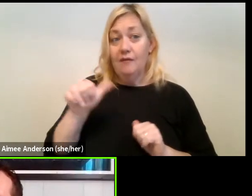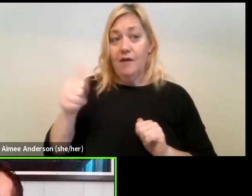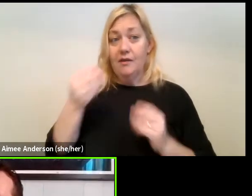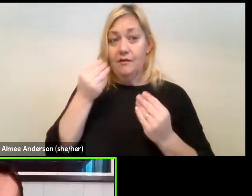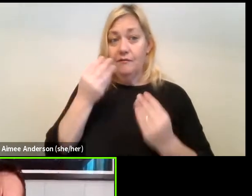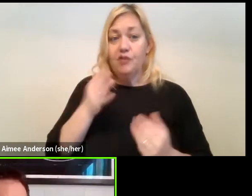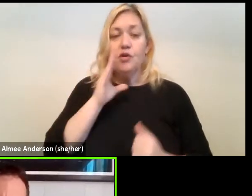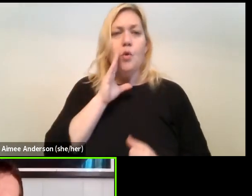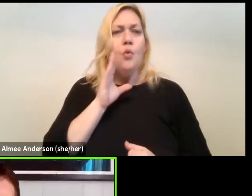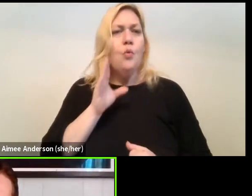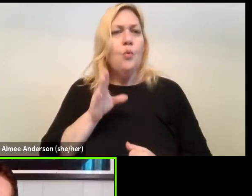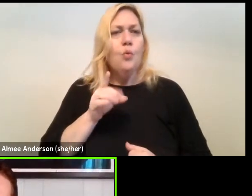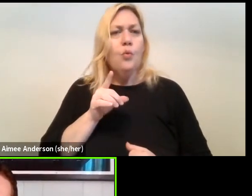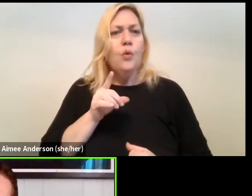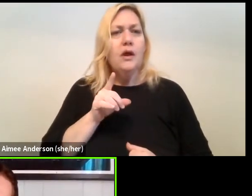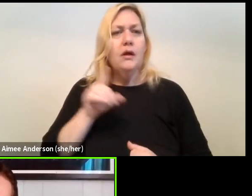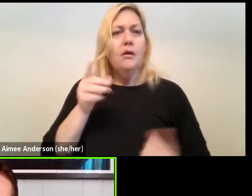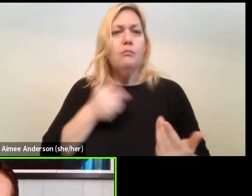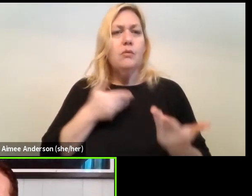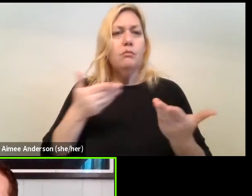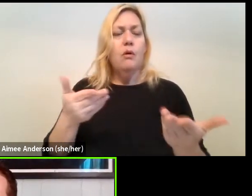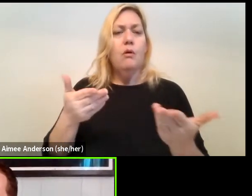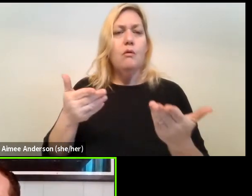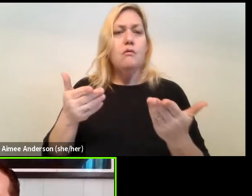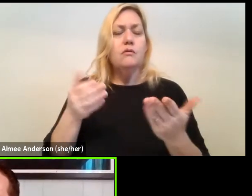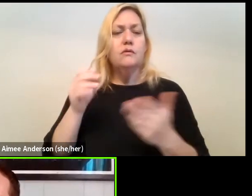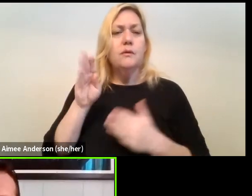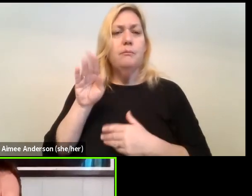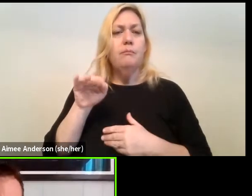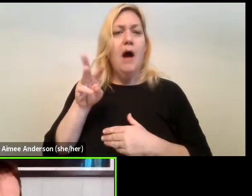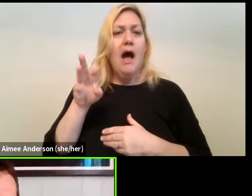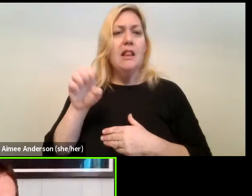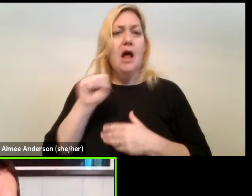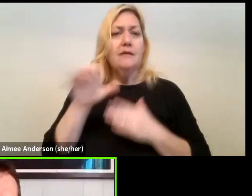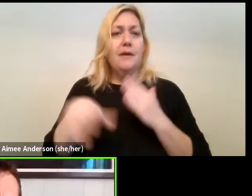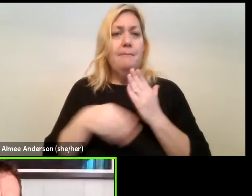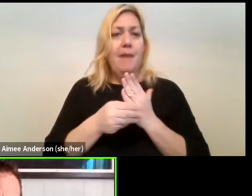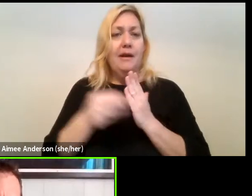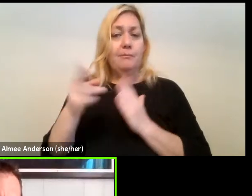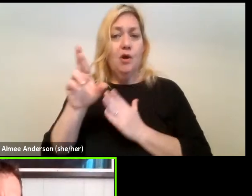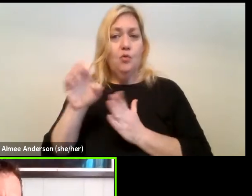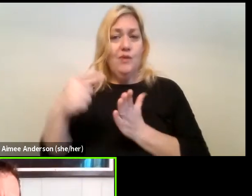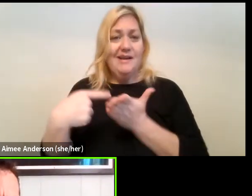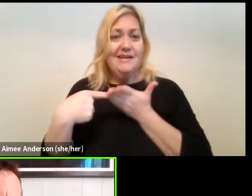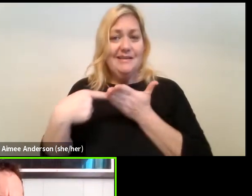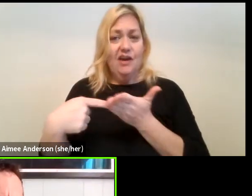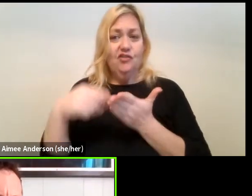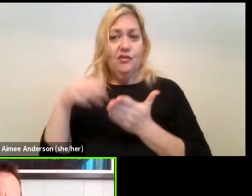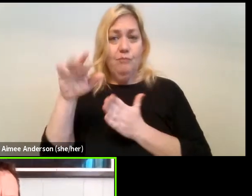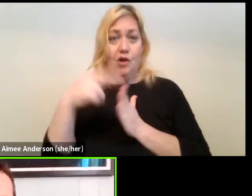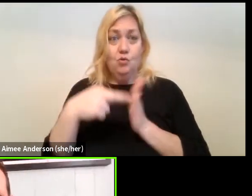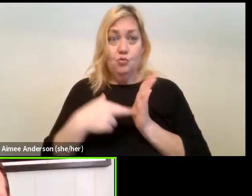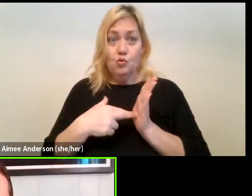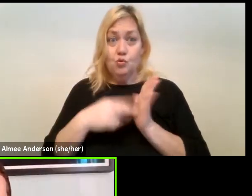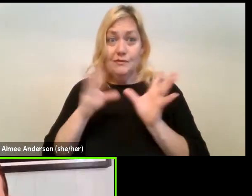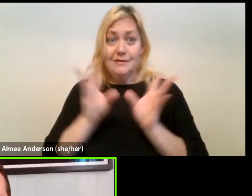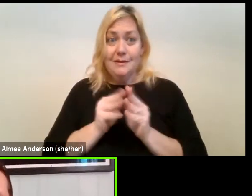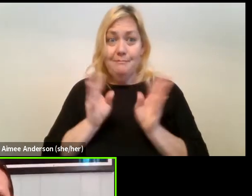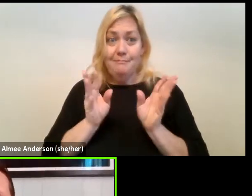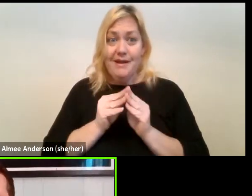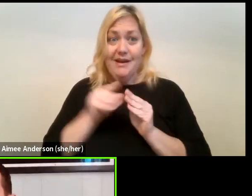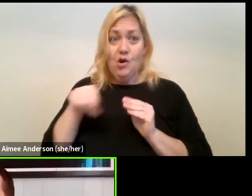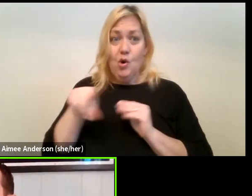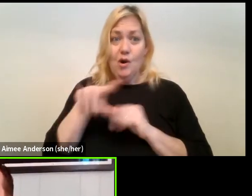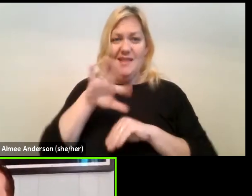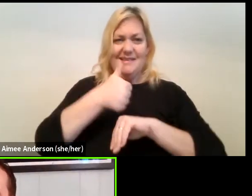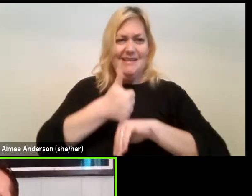the proposed bylaws amendments be under rediscussion by the Rules Committee, or are they